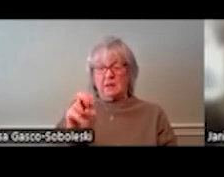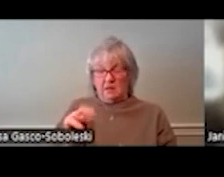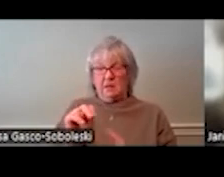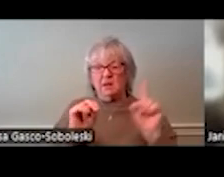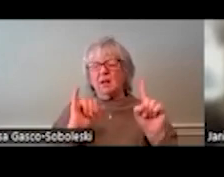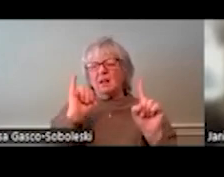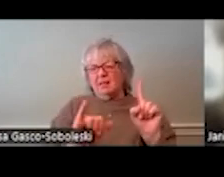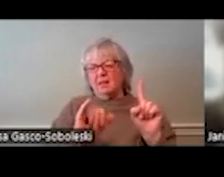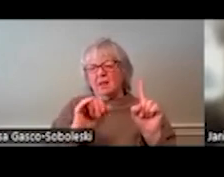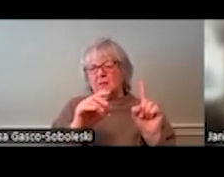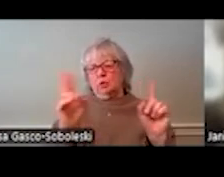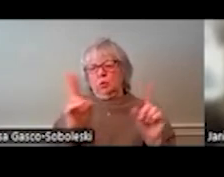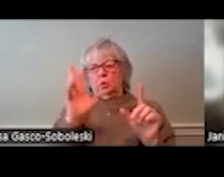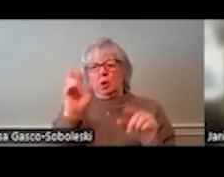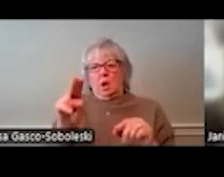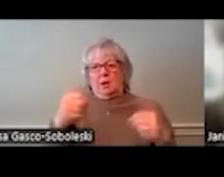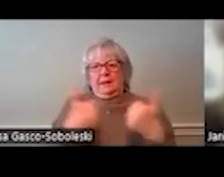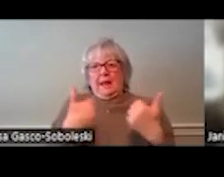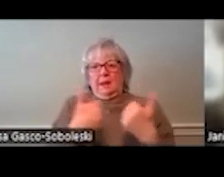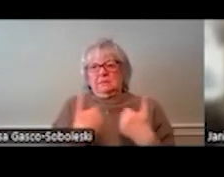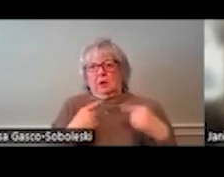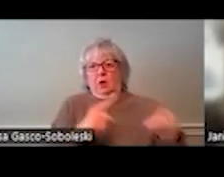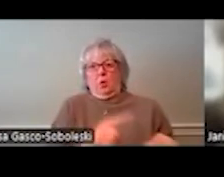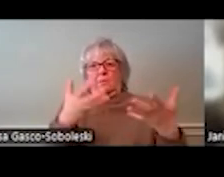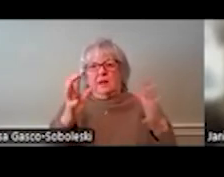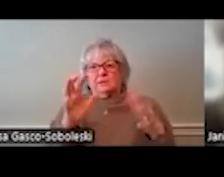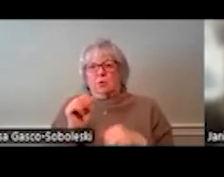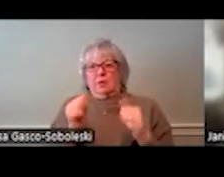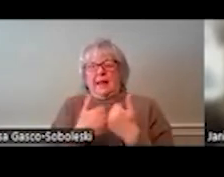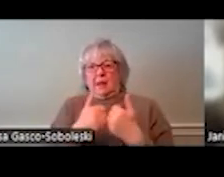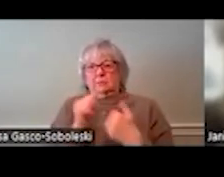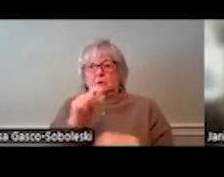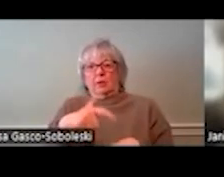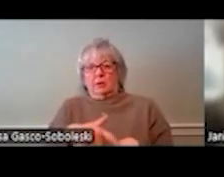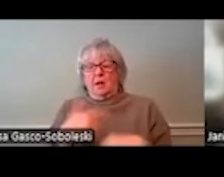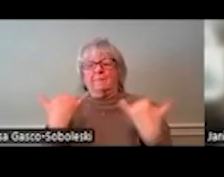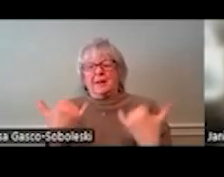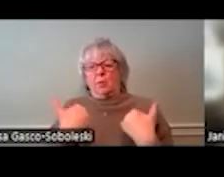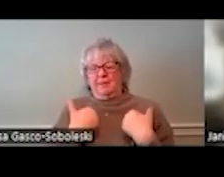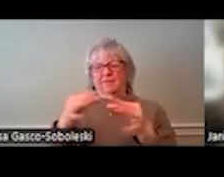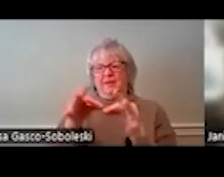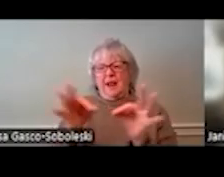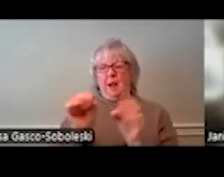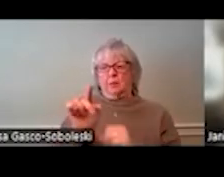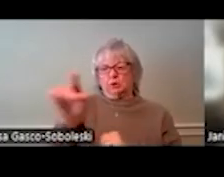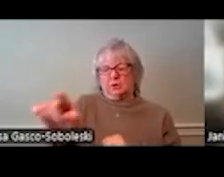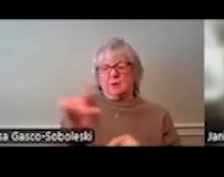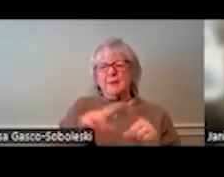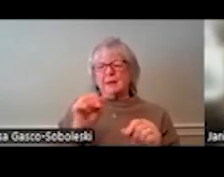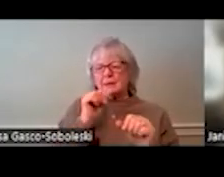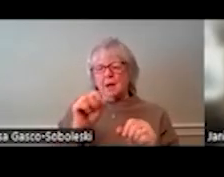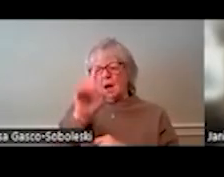gamble. And the University of Connecticut games, I've gone to many basketball games there,